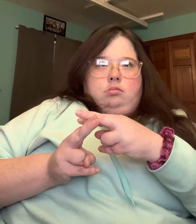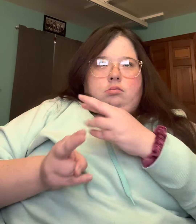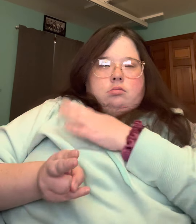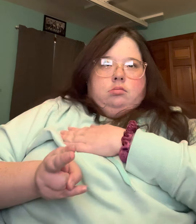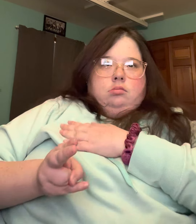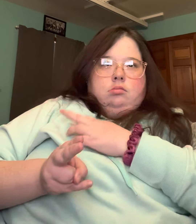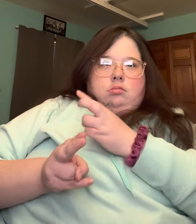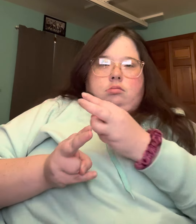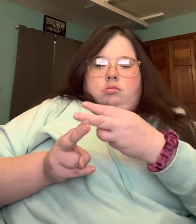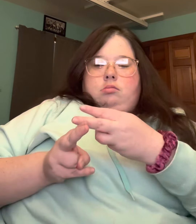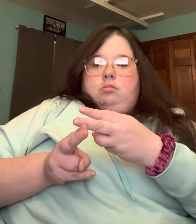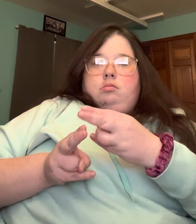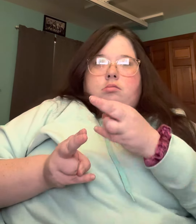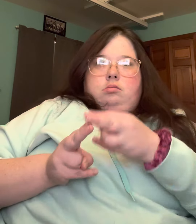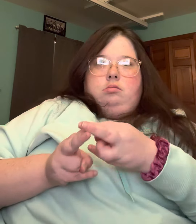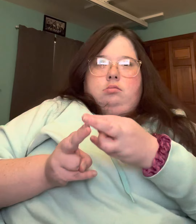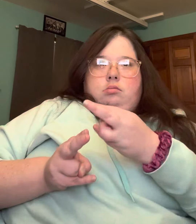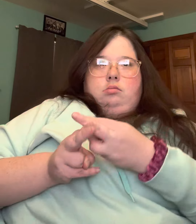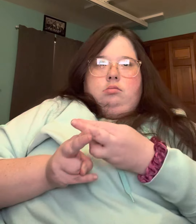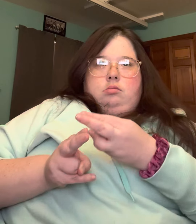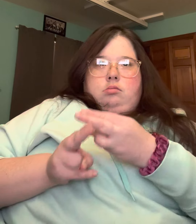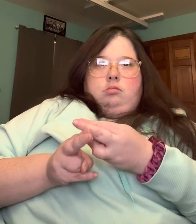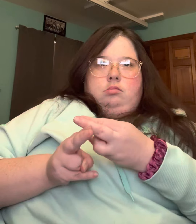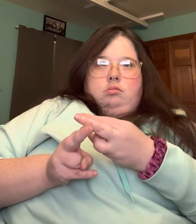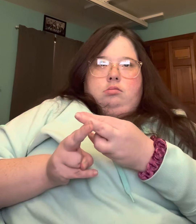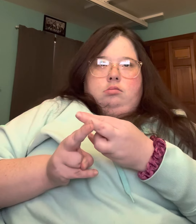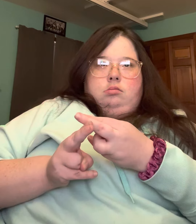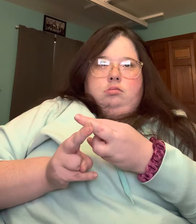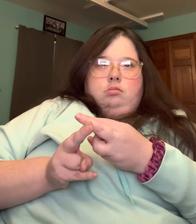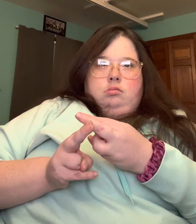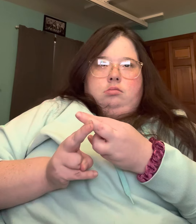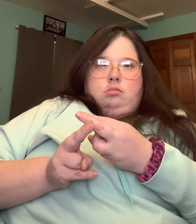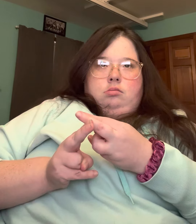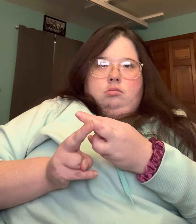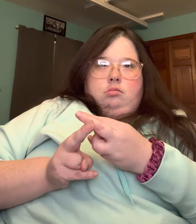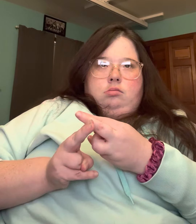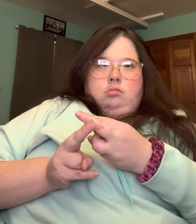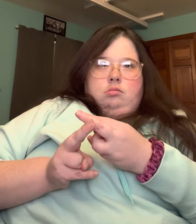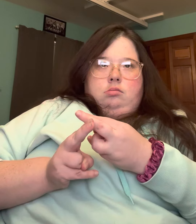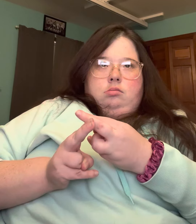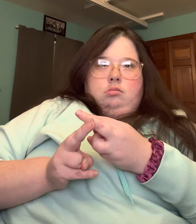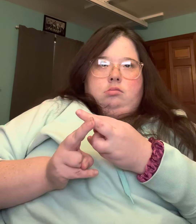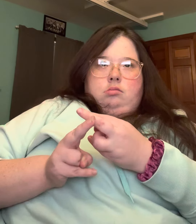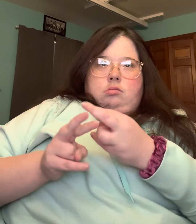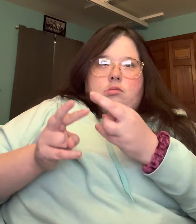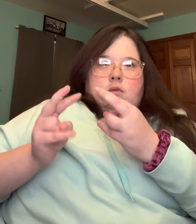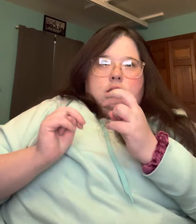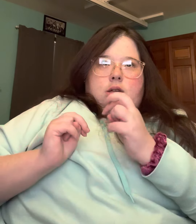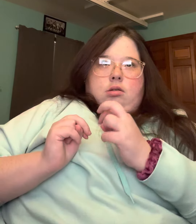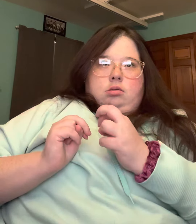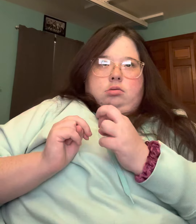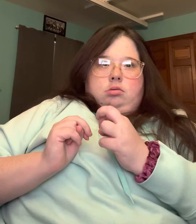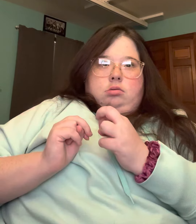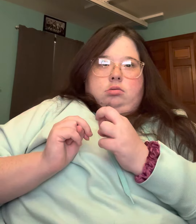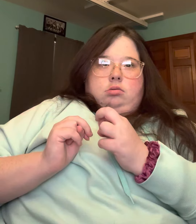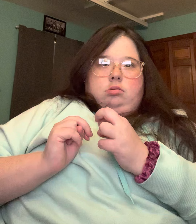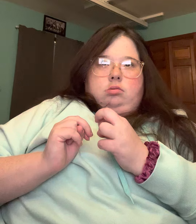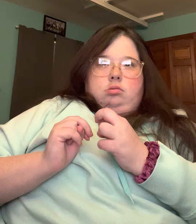My name, and then you finger spell your name. So for example,